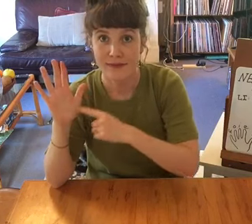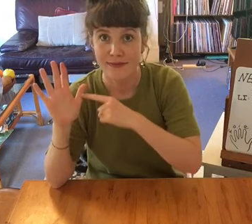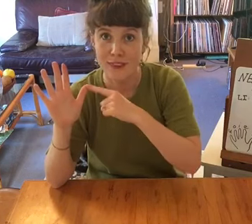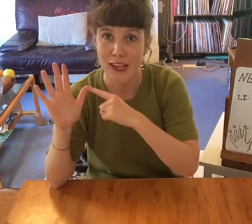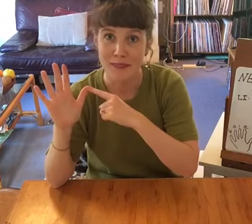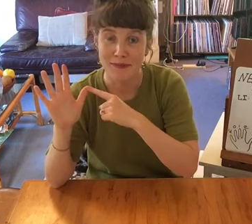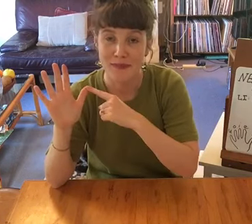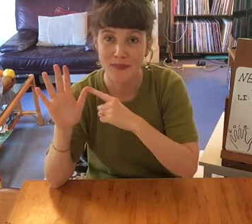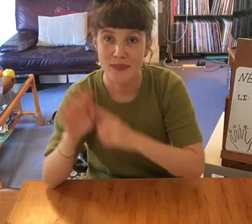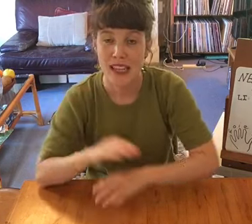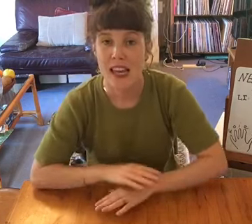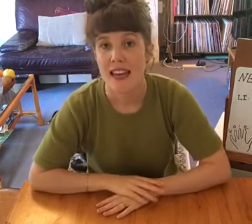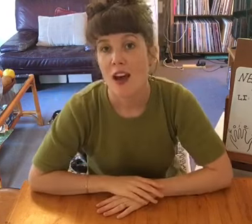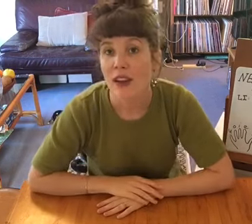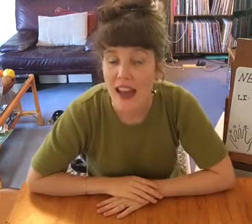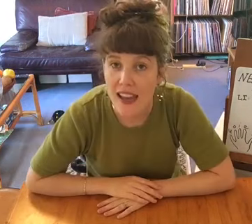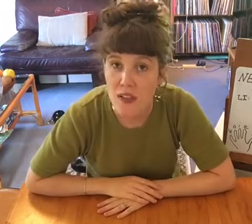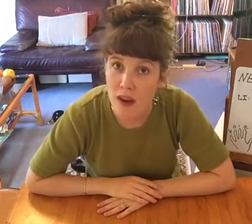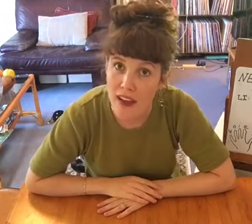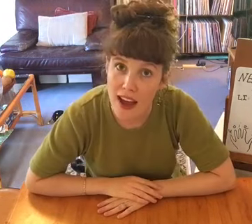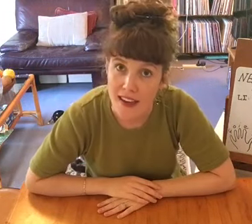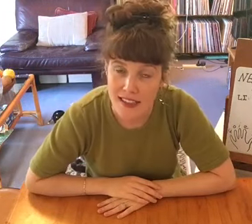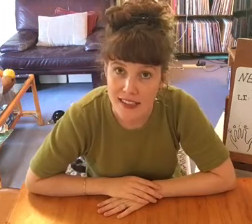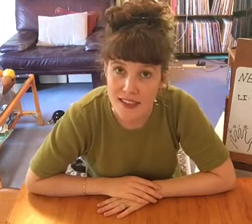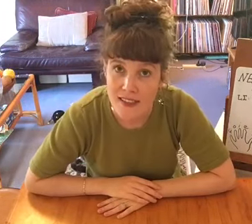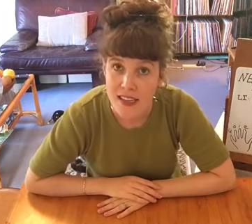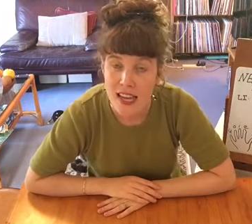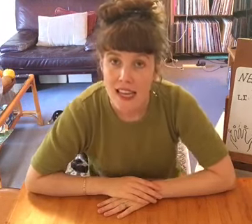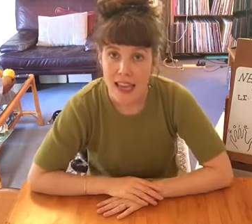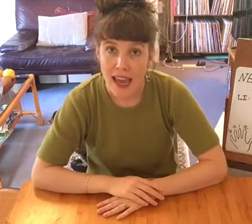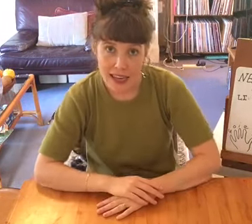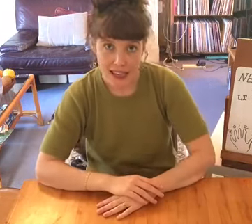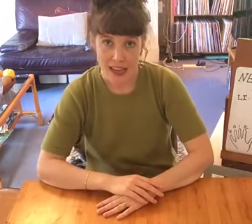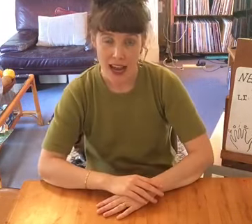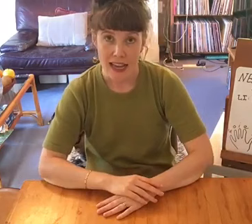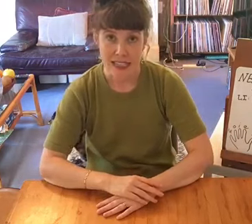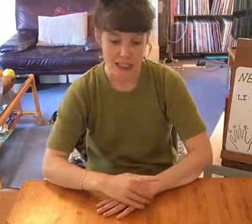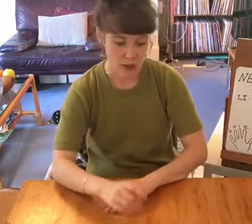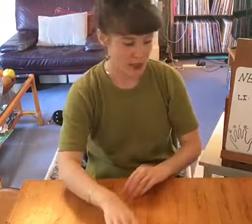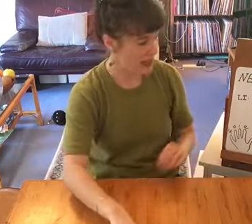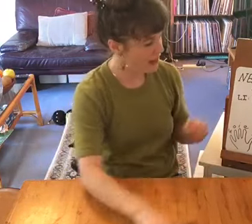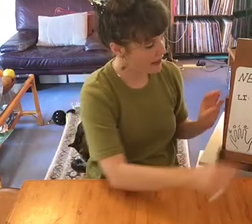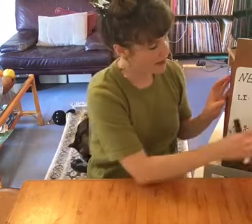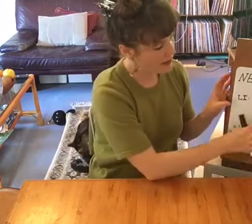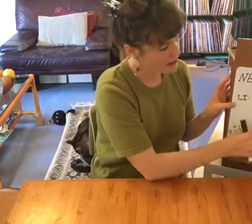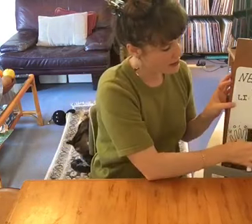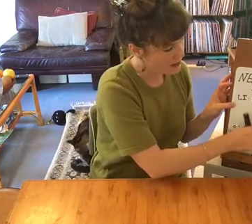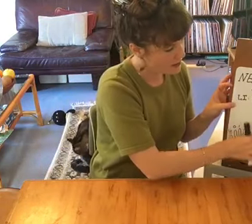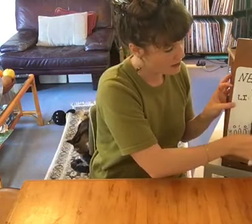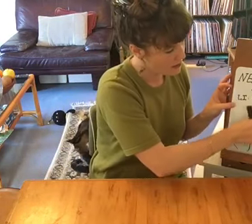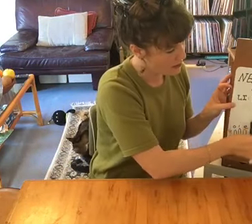Okay. Now K is one of the hardest letters. K, I need you to get the